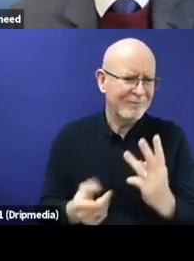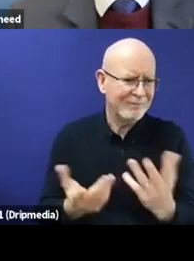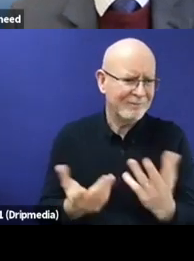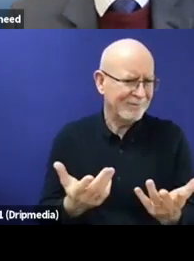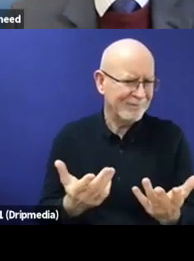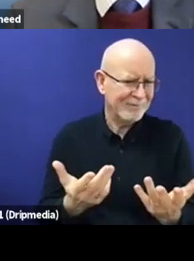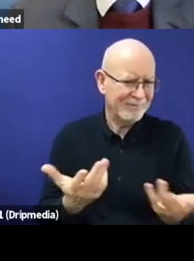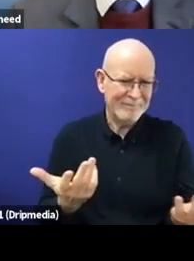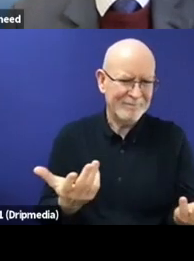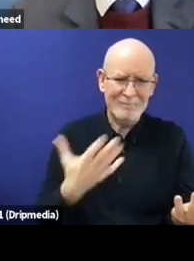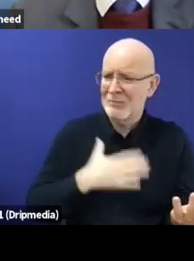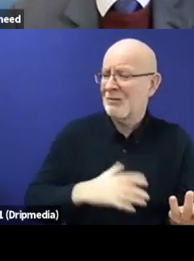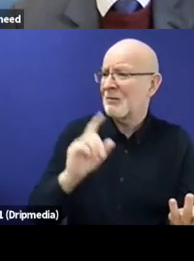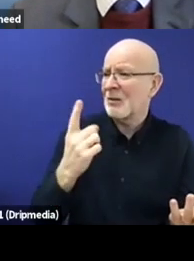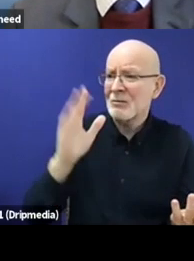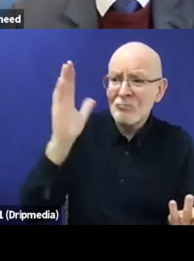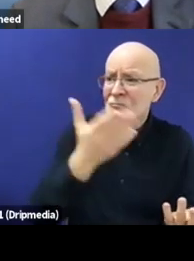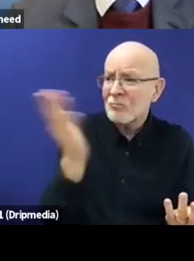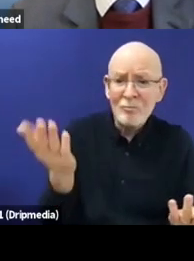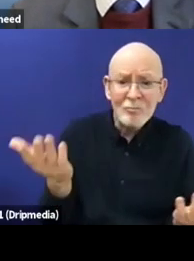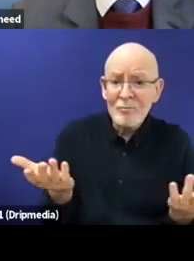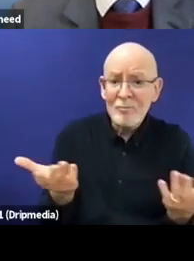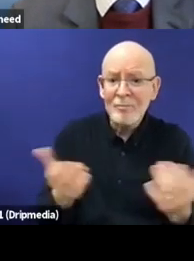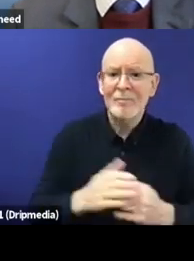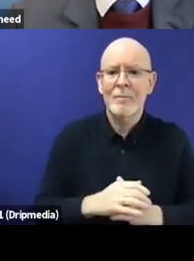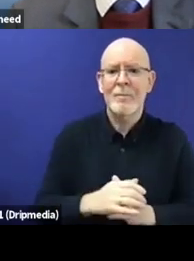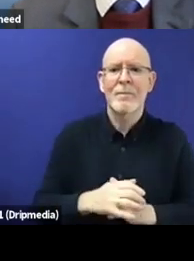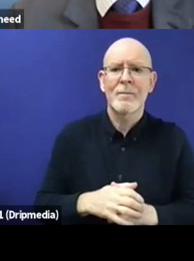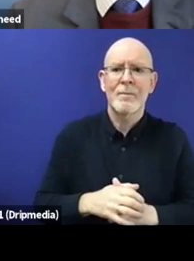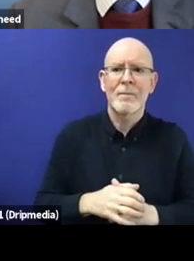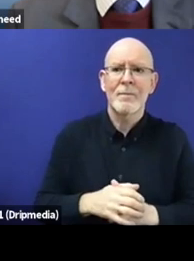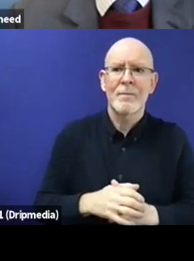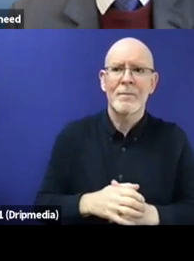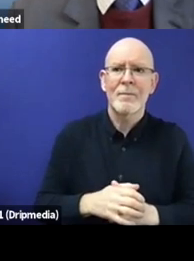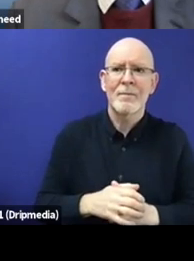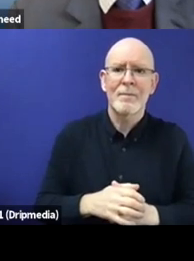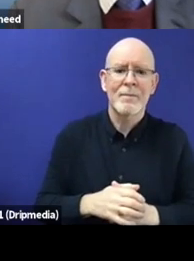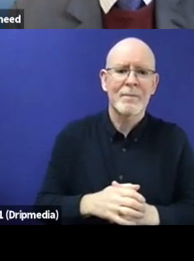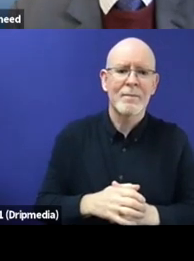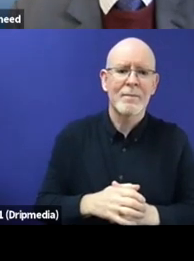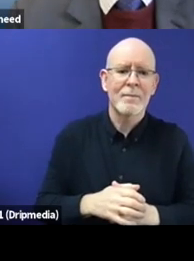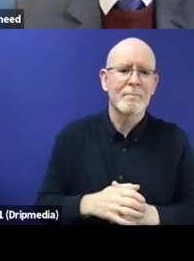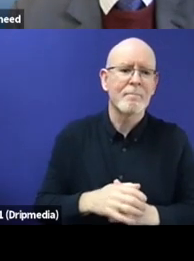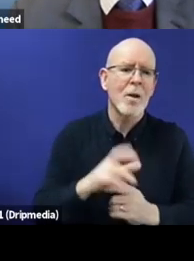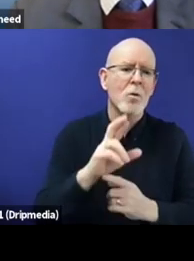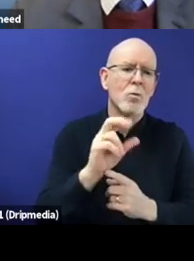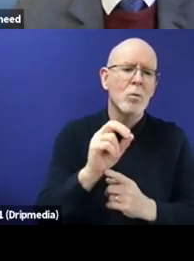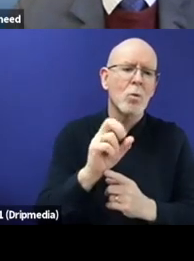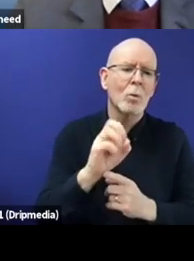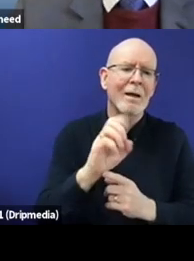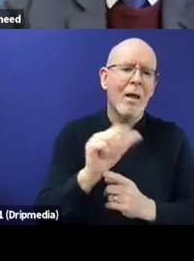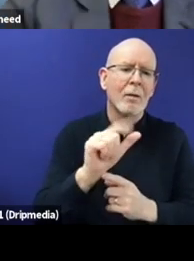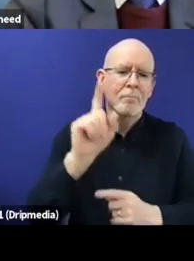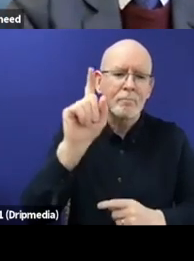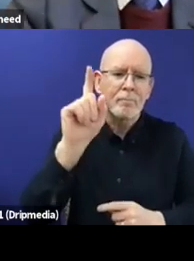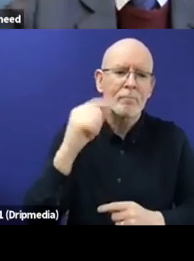Maybe if I can just start, because I think in part, I think we have already talked a bit about the distinction between humanitarian protection, community-based protection,